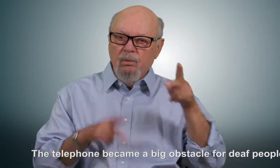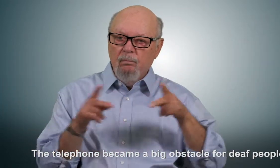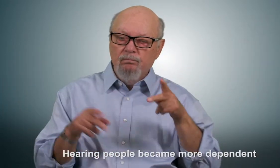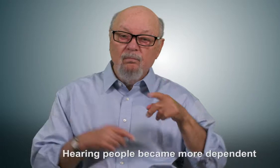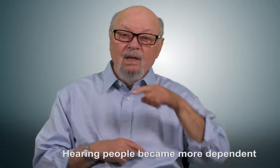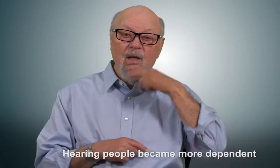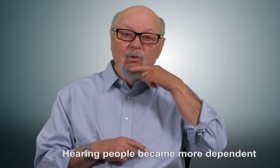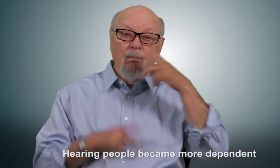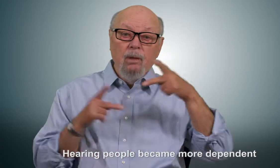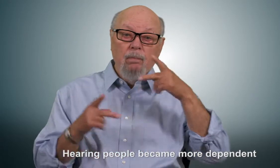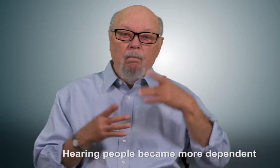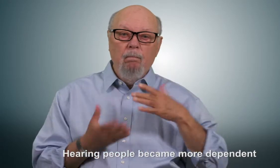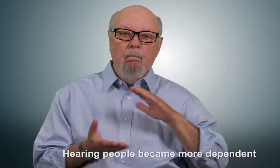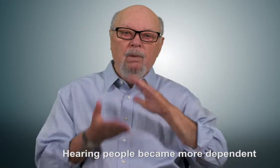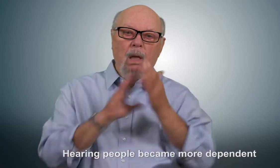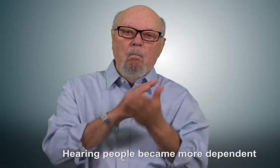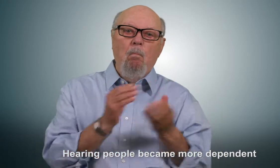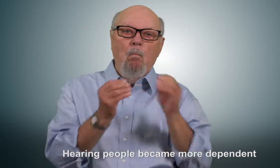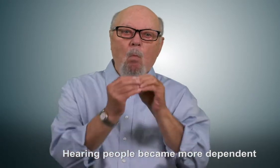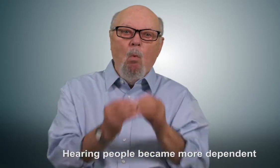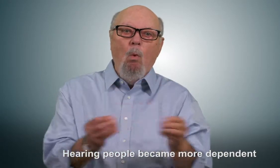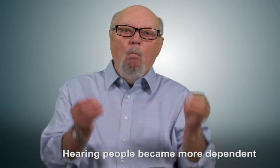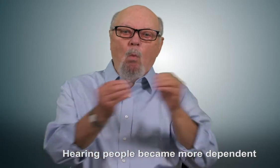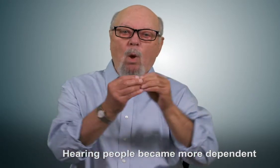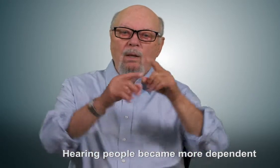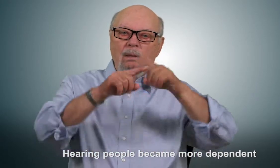Hearing people became more dependent on the telephone for everything.